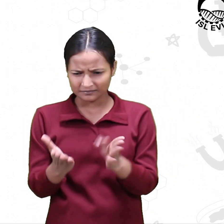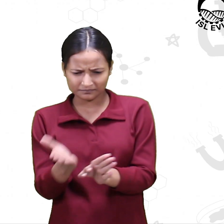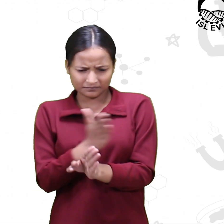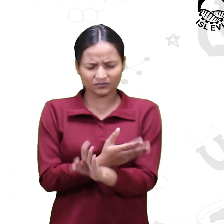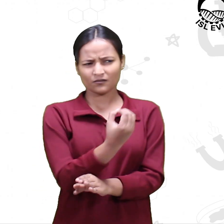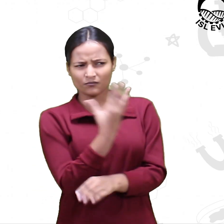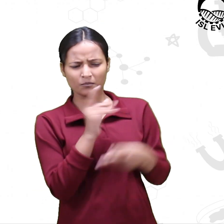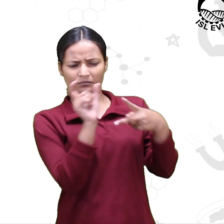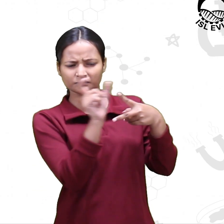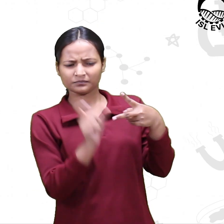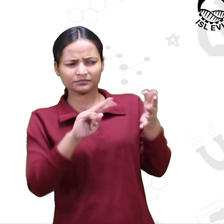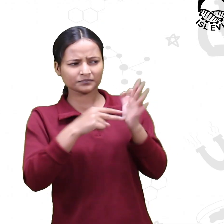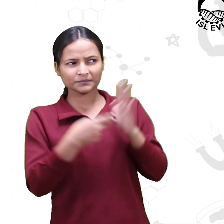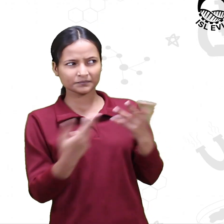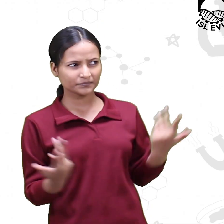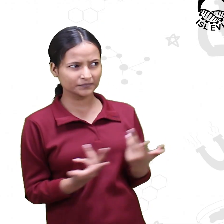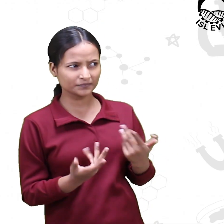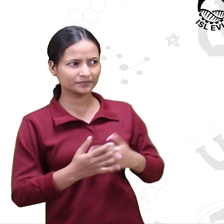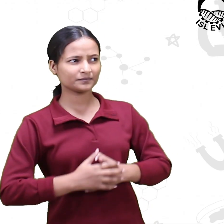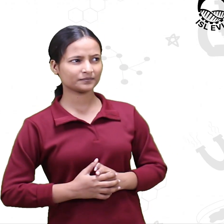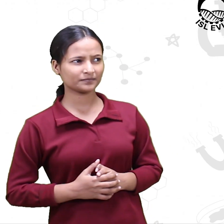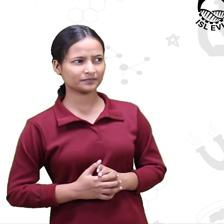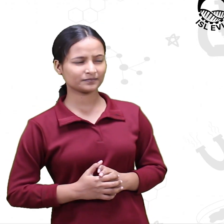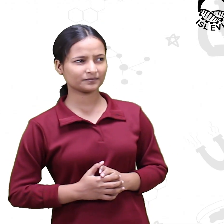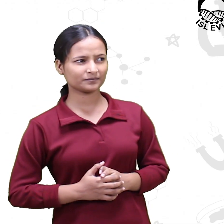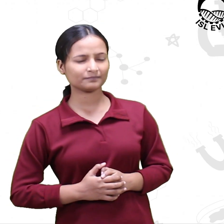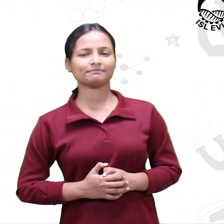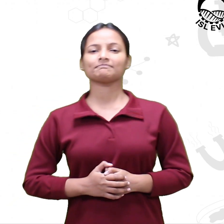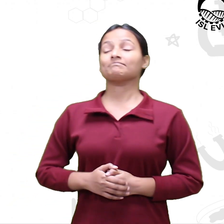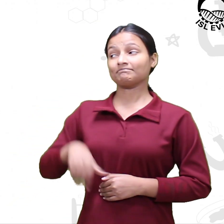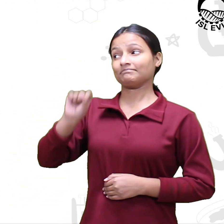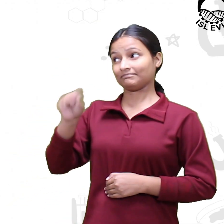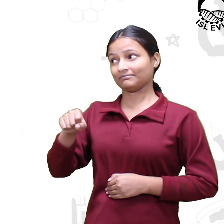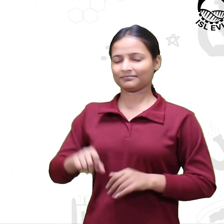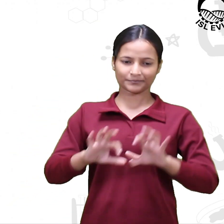there, what exactly are birthmarks and moles?